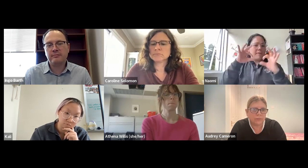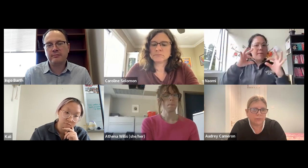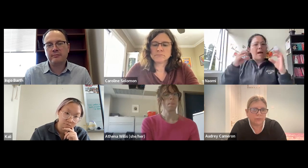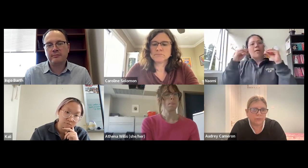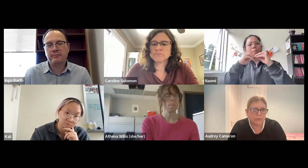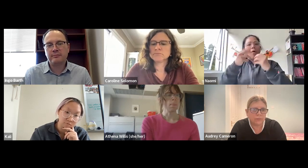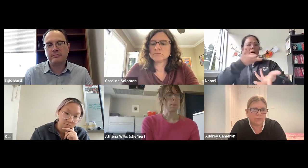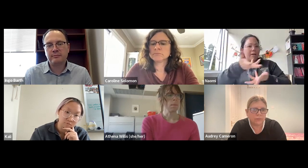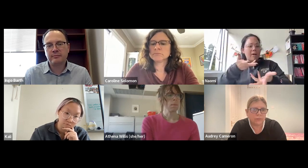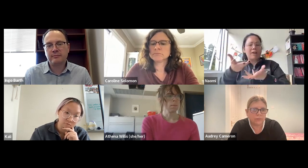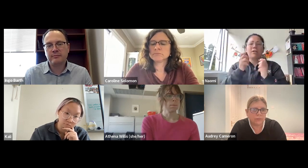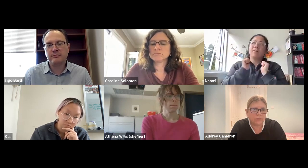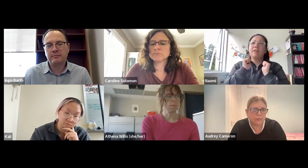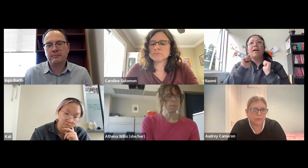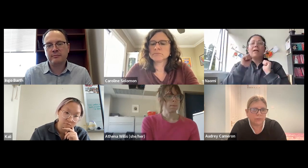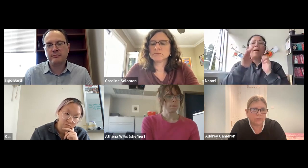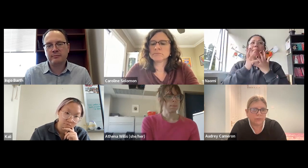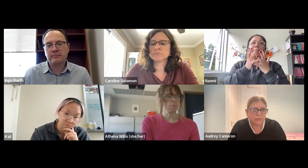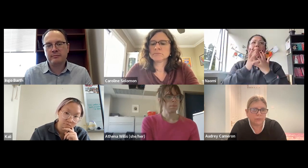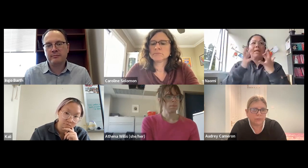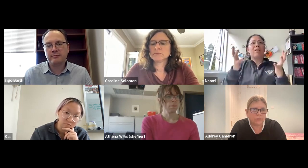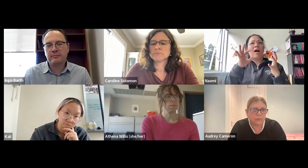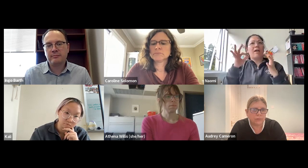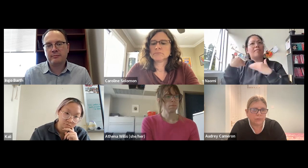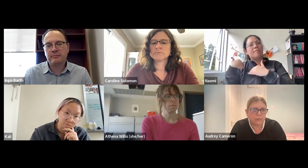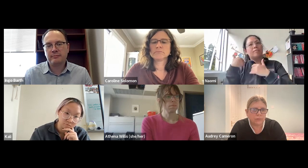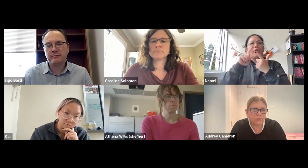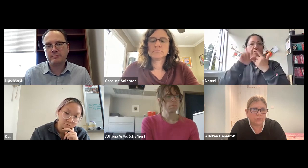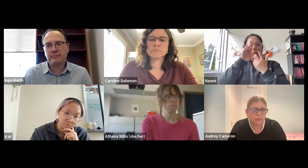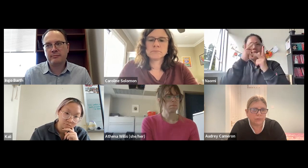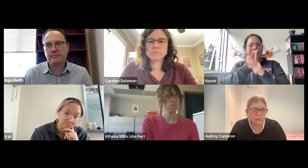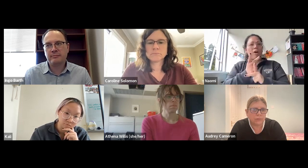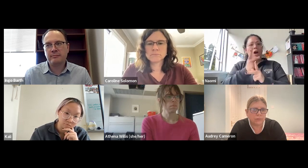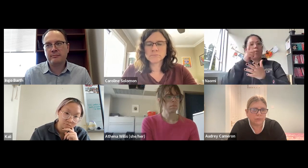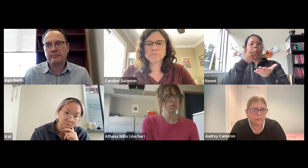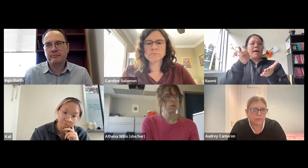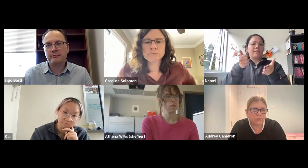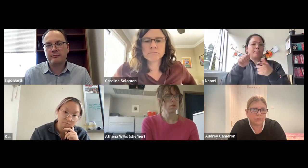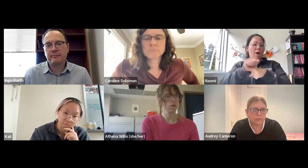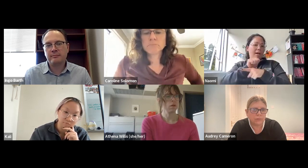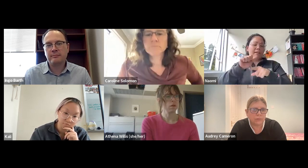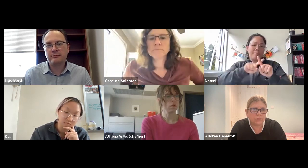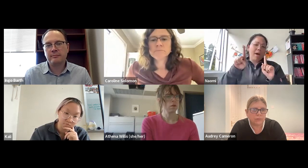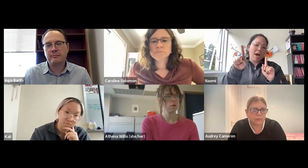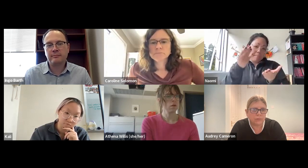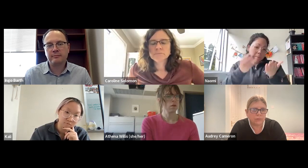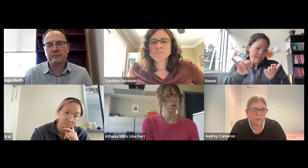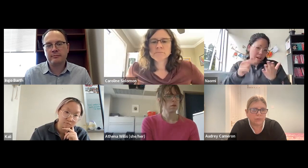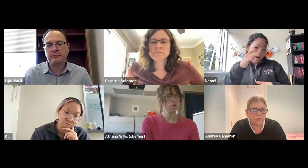think to have a bigger reach for feedback, for interaction. I know that it would be a lot of logistics to figure out the best